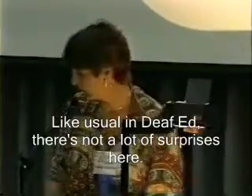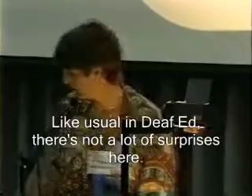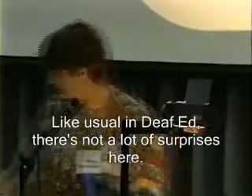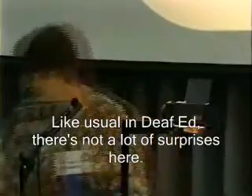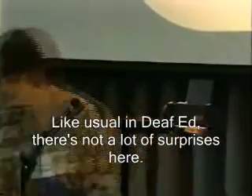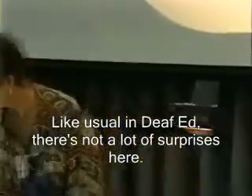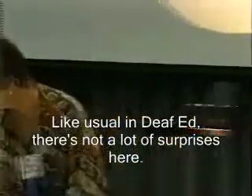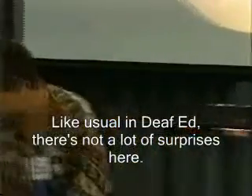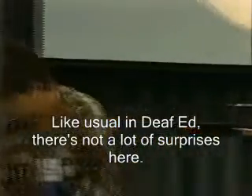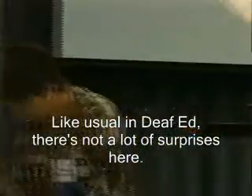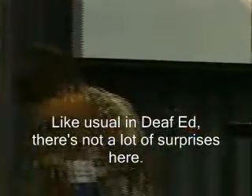things.